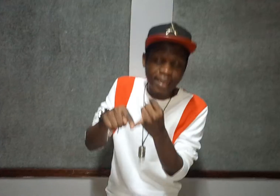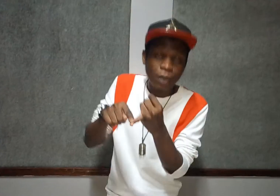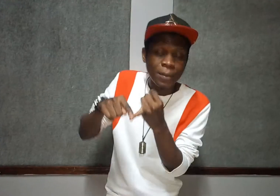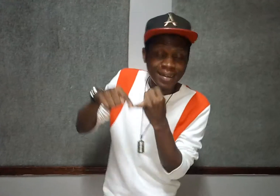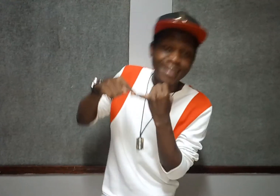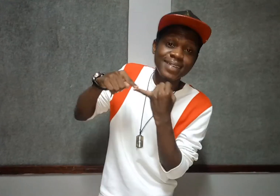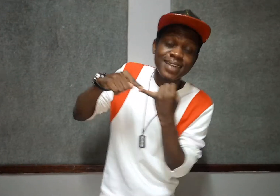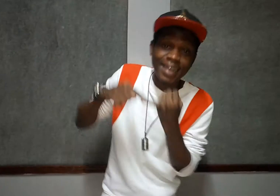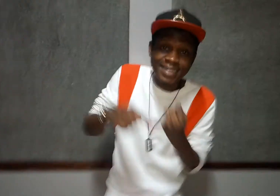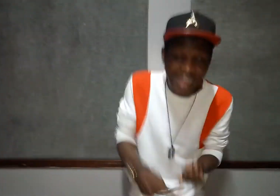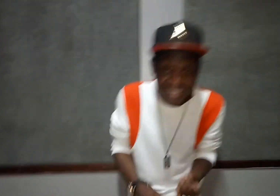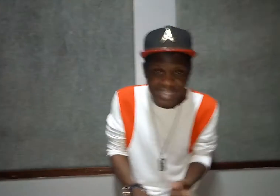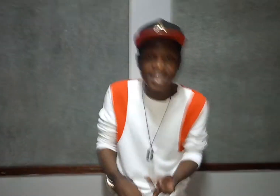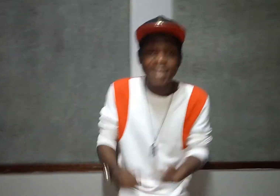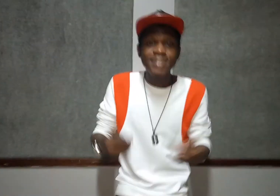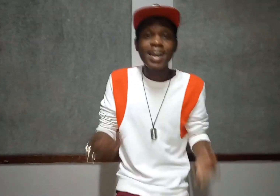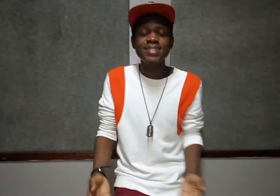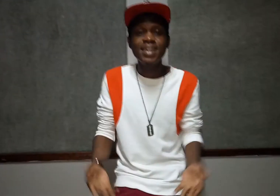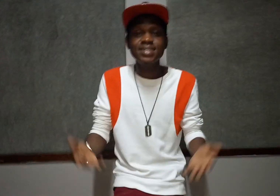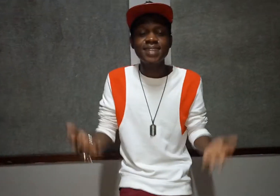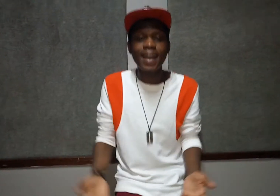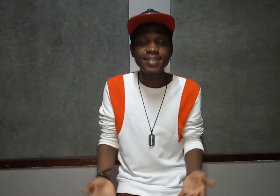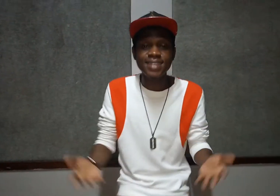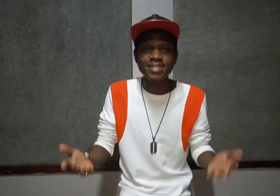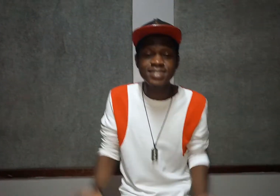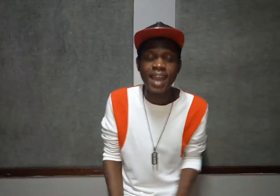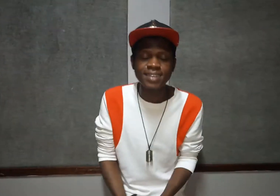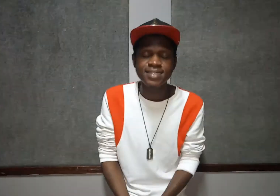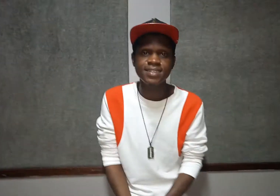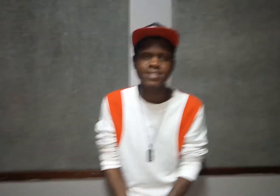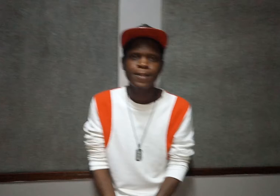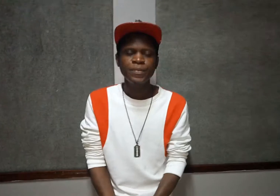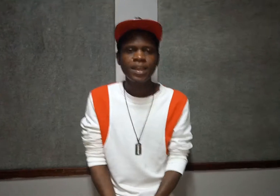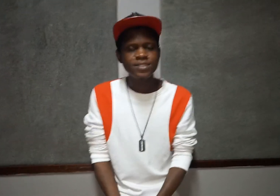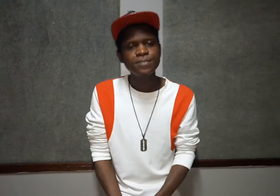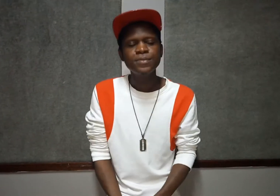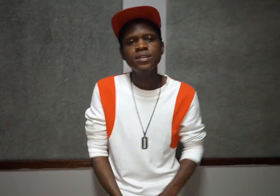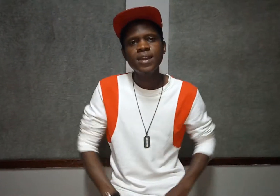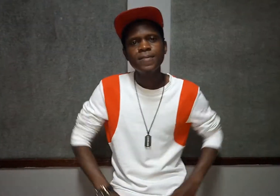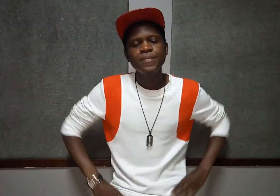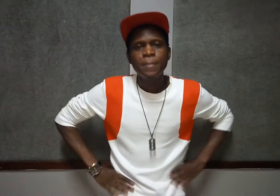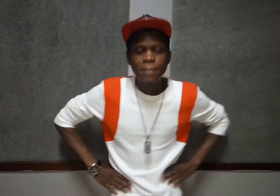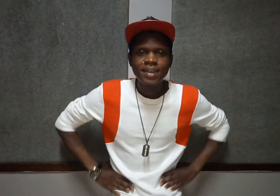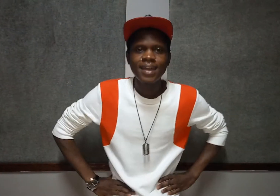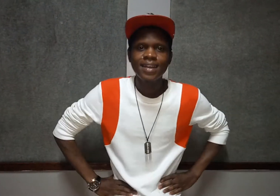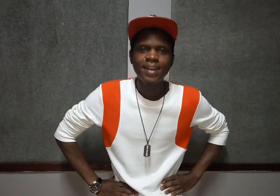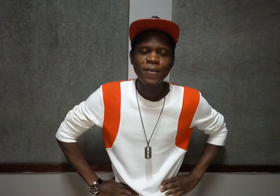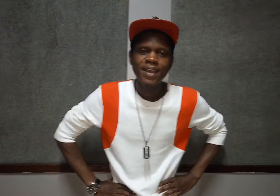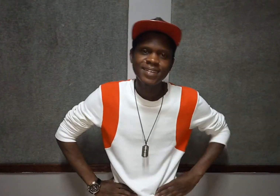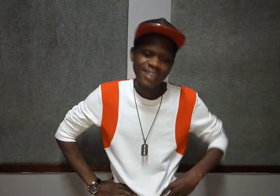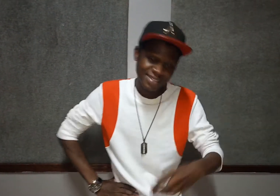wabi, naiye taga. Taxes, taxes, taxes, taxes. Katingulida, mba nagagawala dia. Tenga,